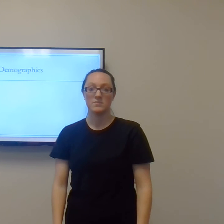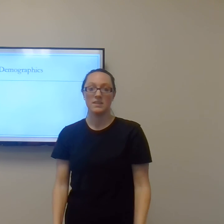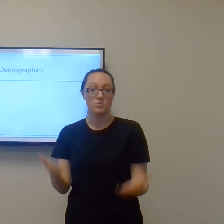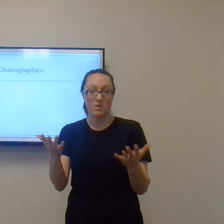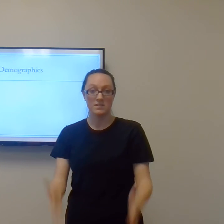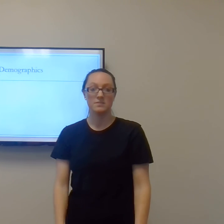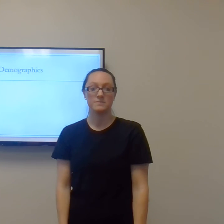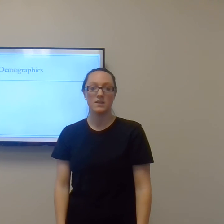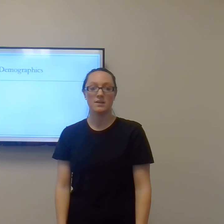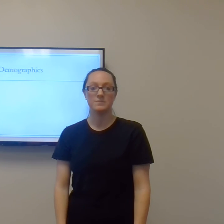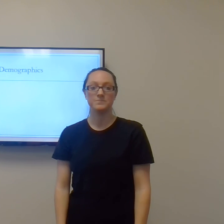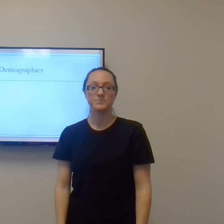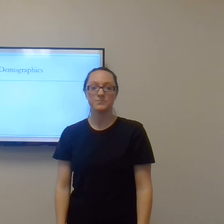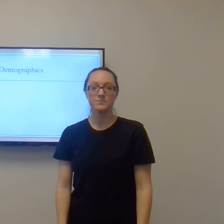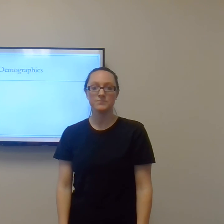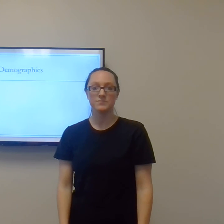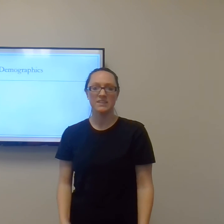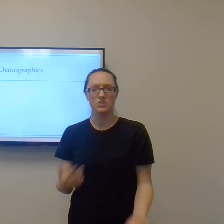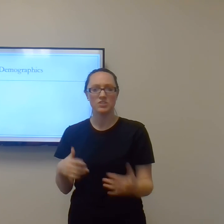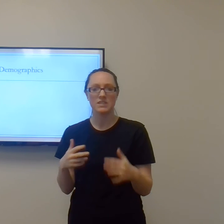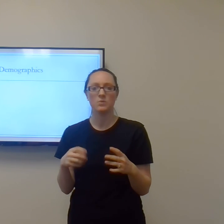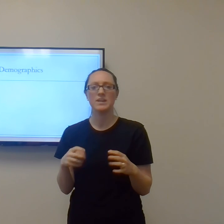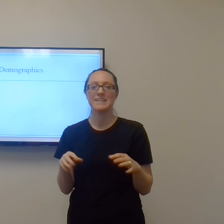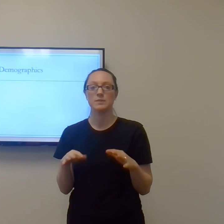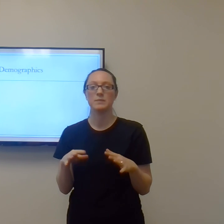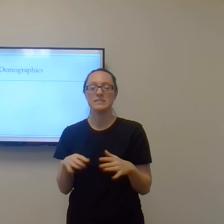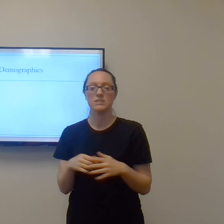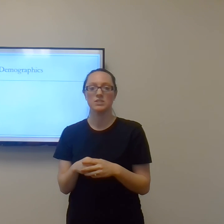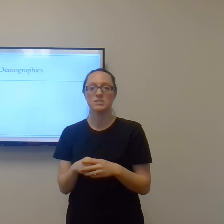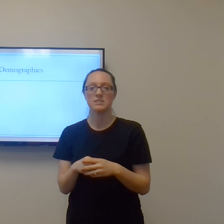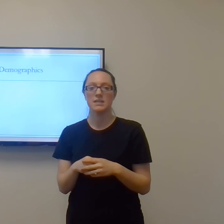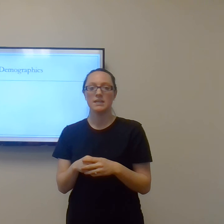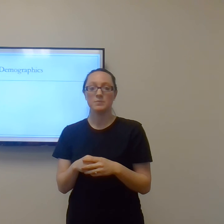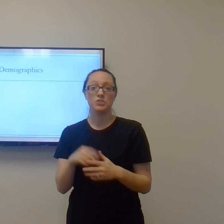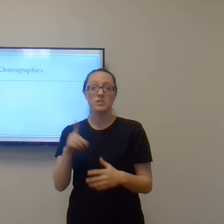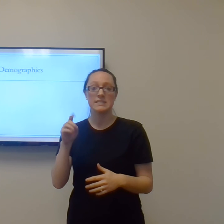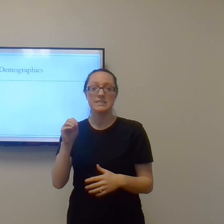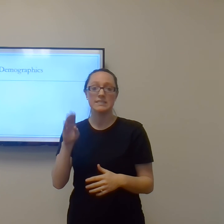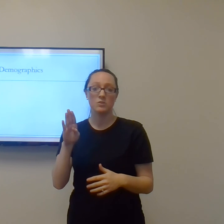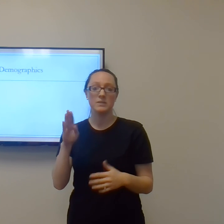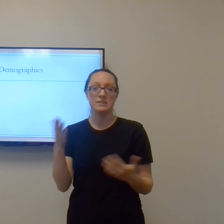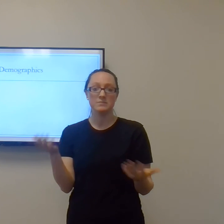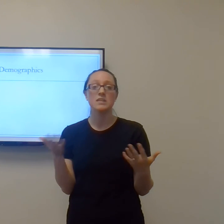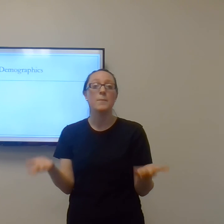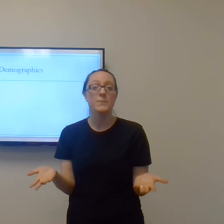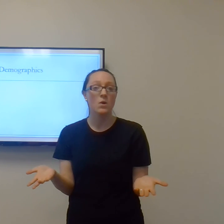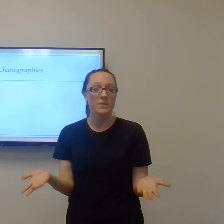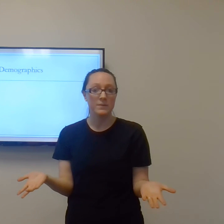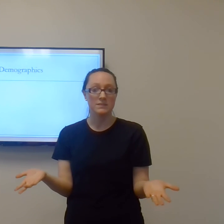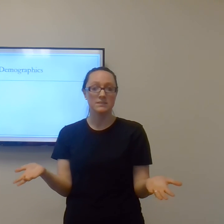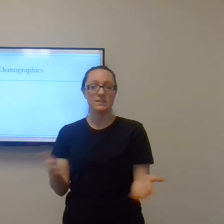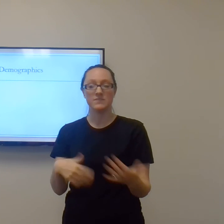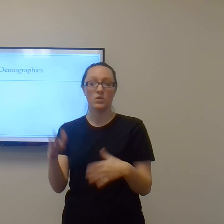and that's what. If you just kind of want to ask them basic questions, but you can sign DOB. Some know what that means if they're old